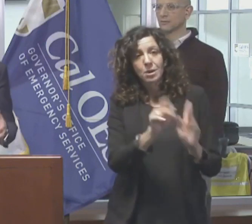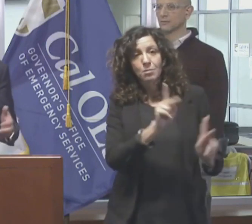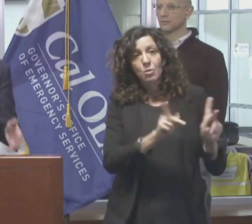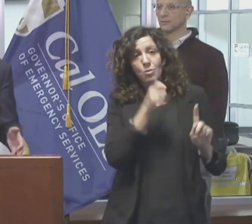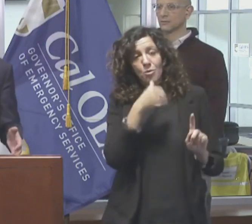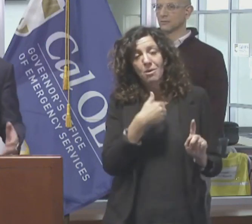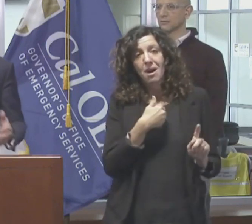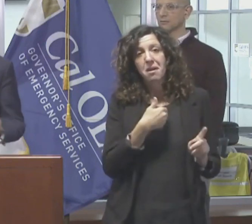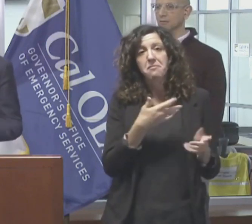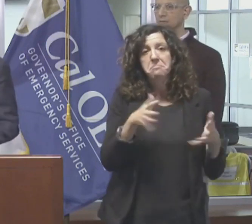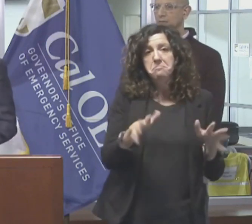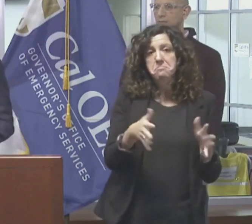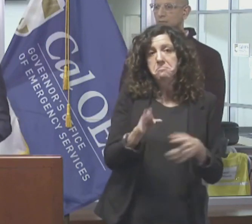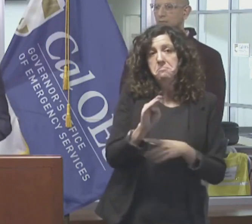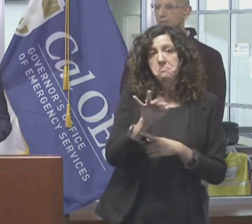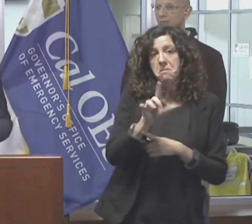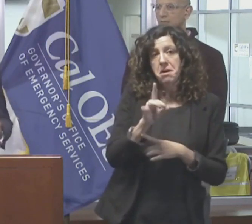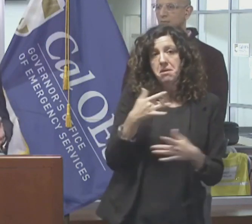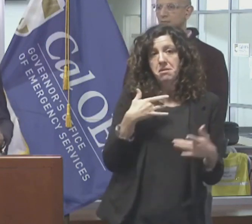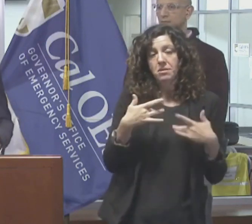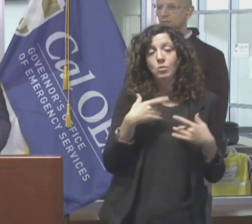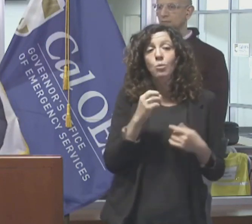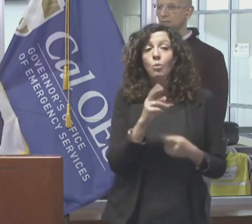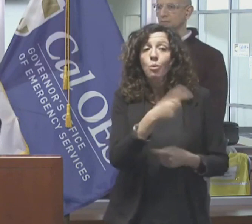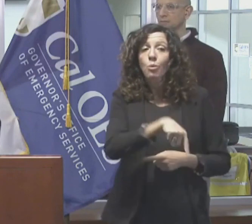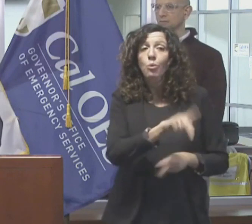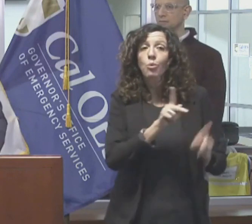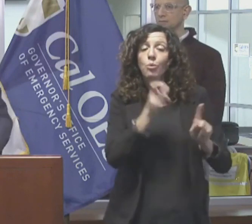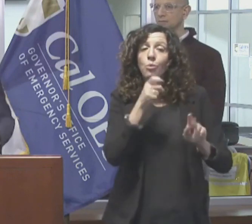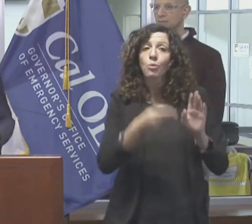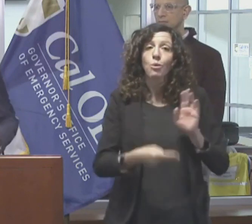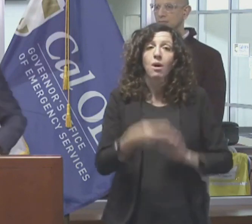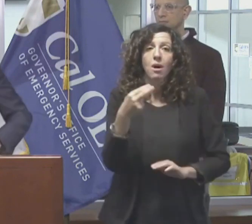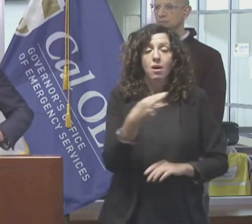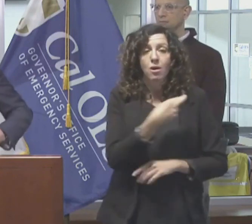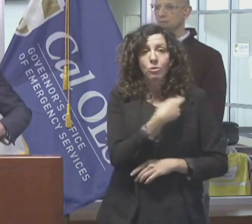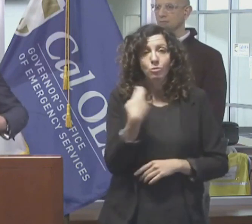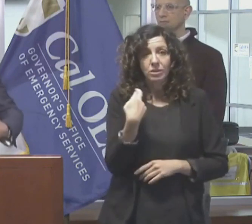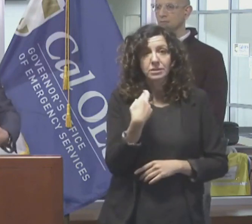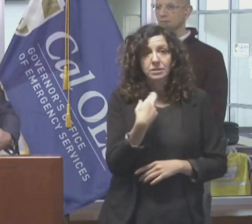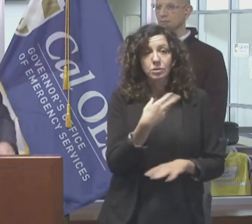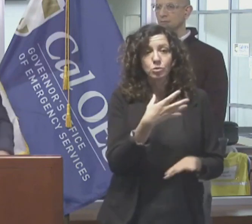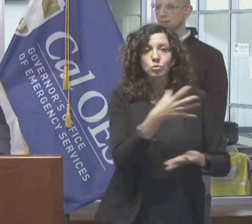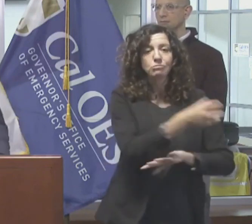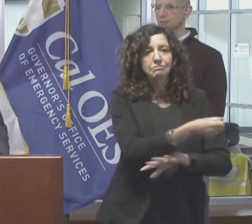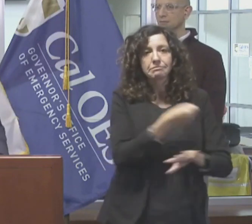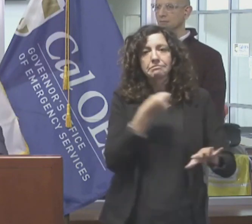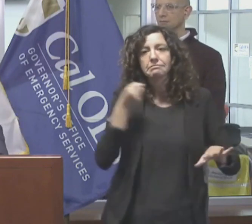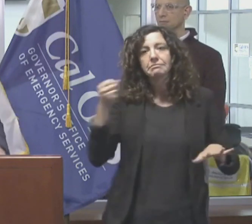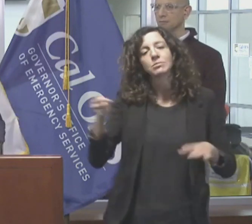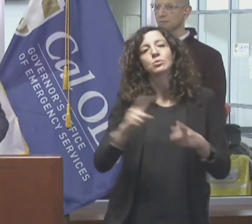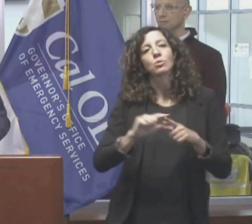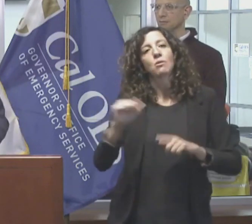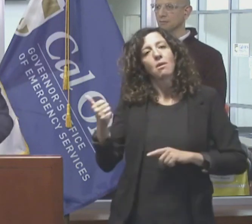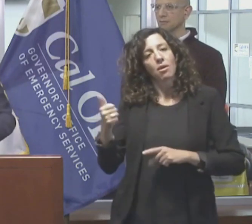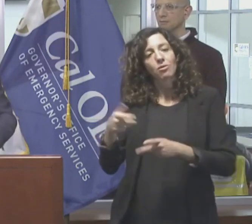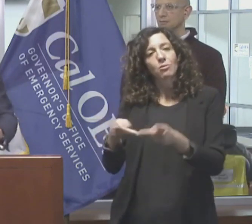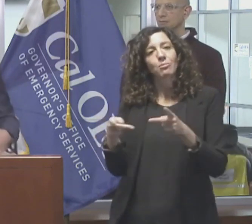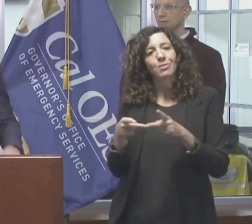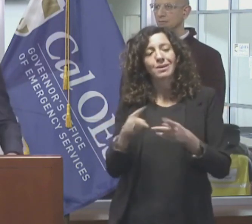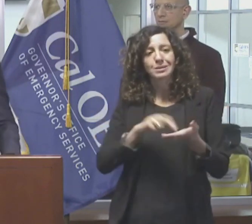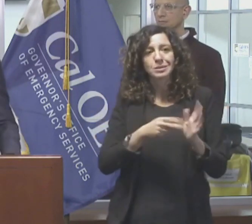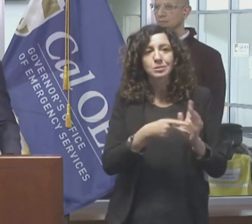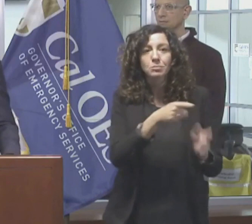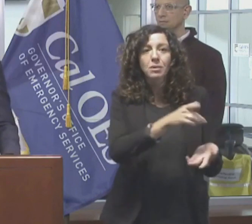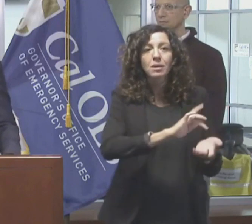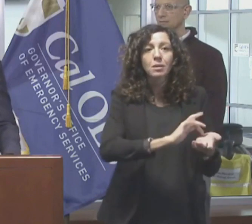mild concerns and or people that are higher risk, to remove them from overburdening our healthcare delivery system, to get them out